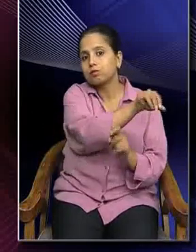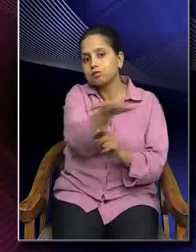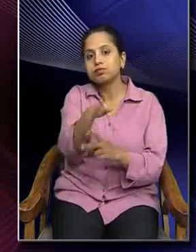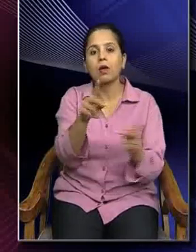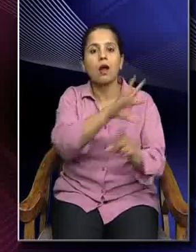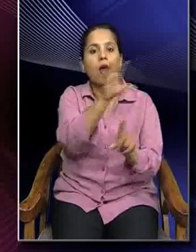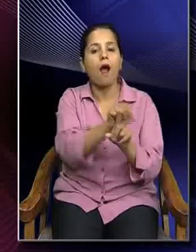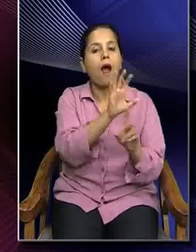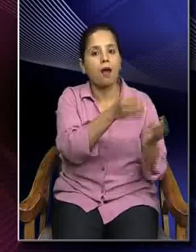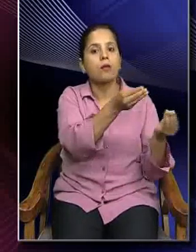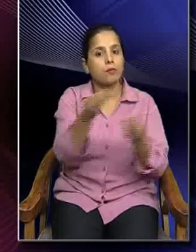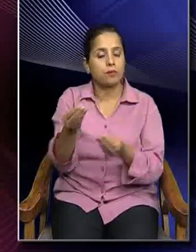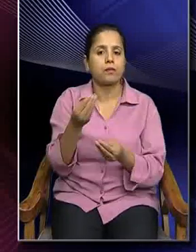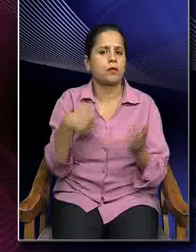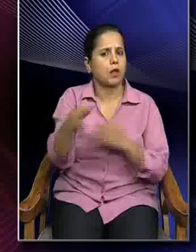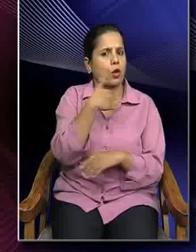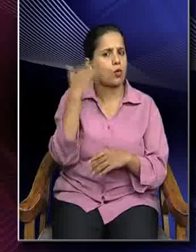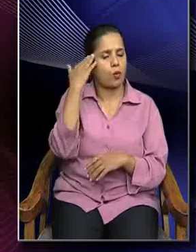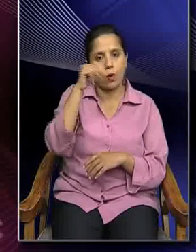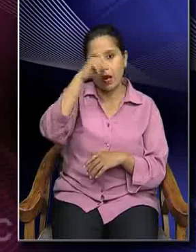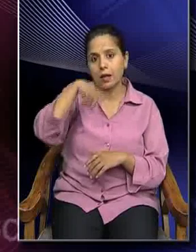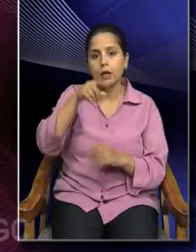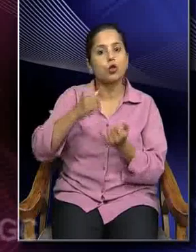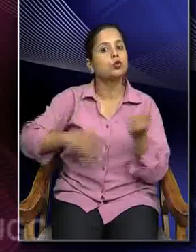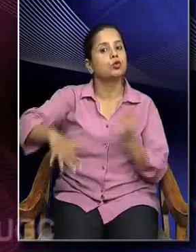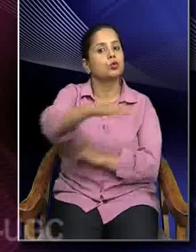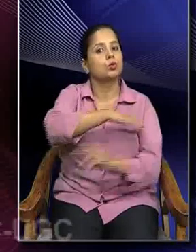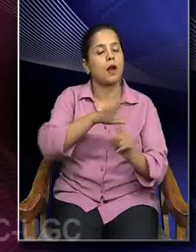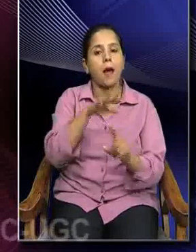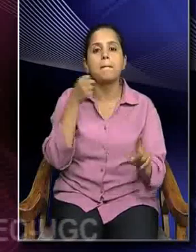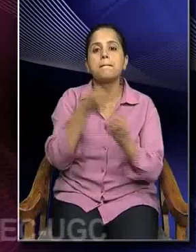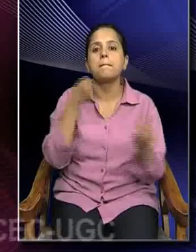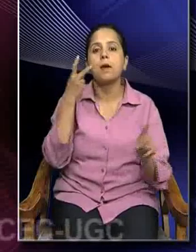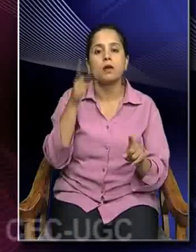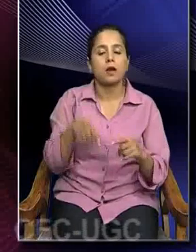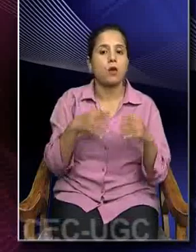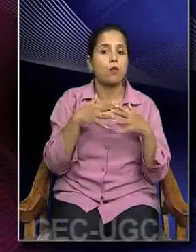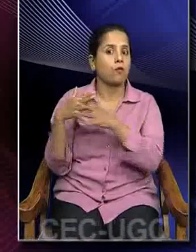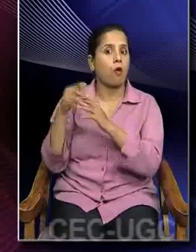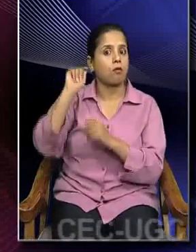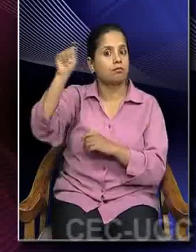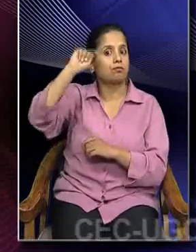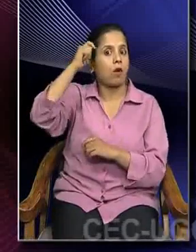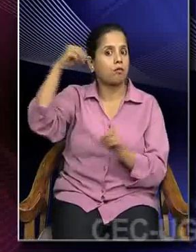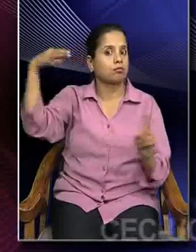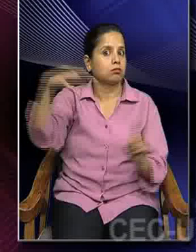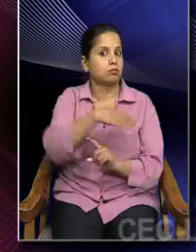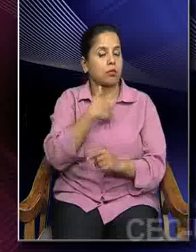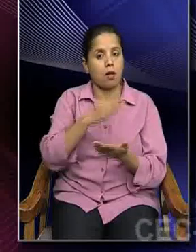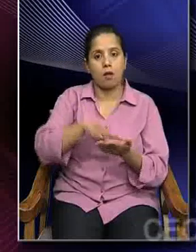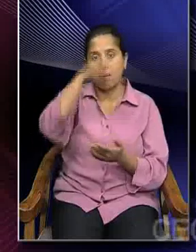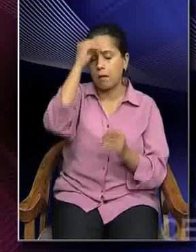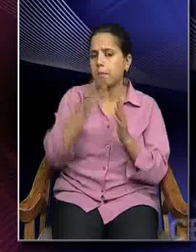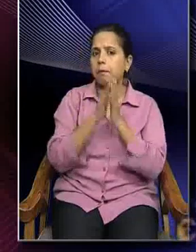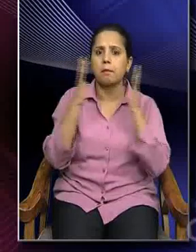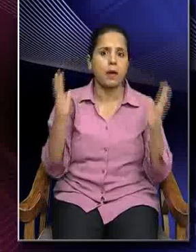kind of know that Indian society was impacted by the Western, and we kind of learned a lot of